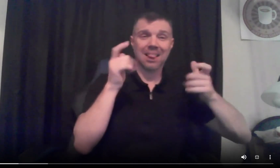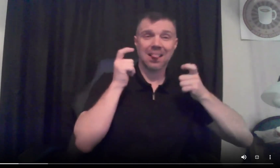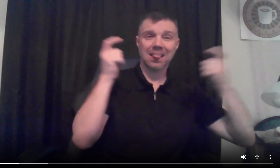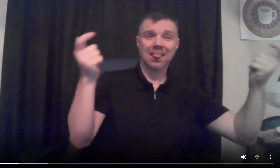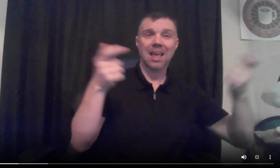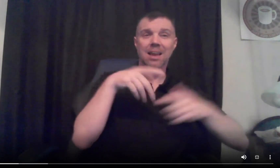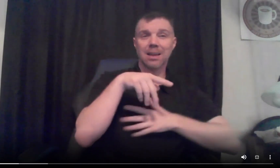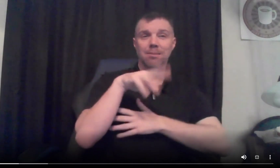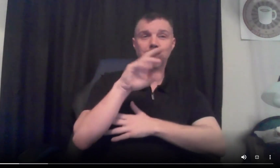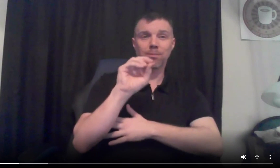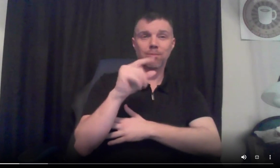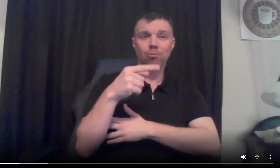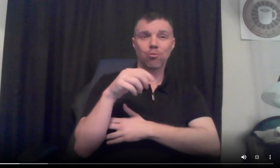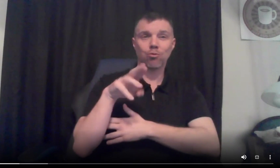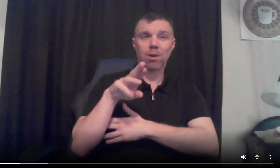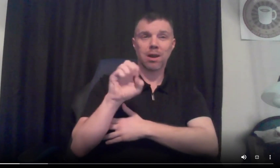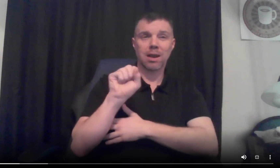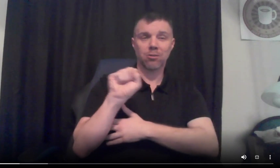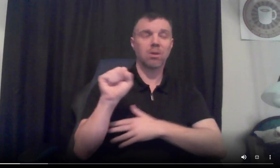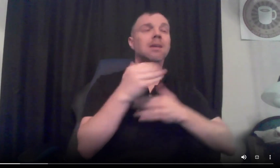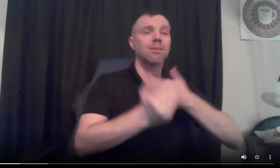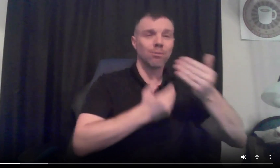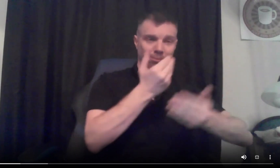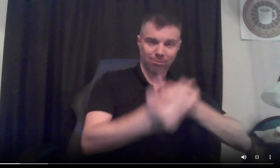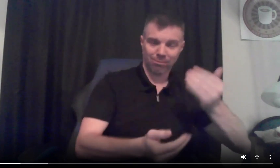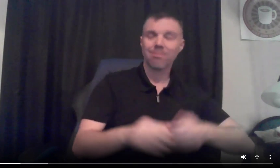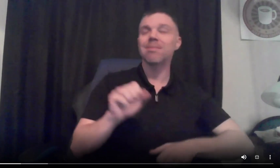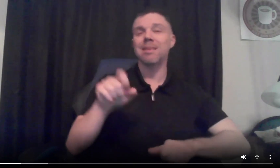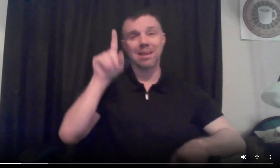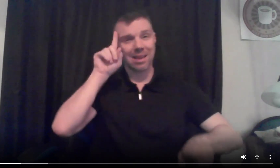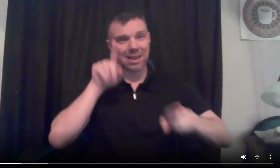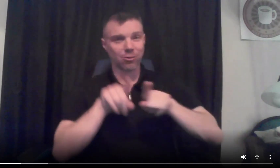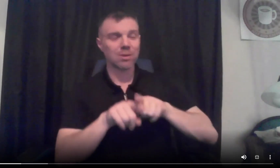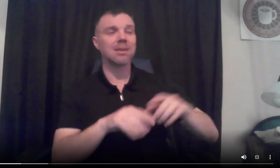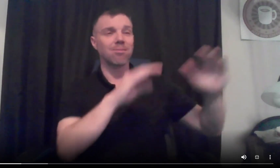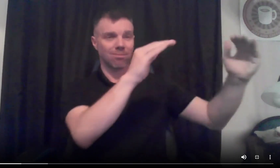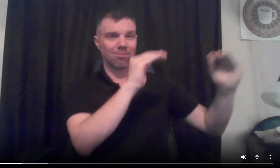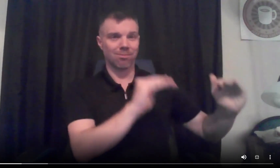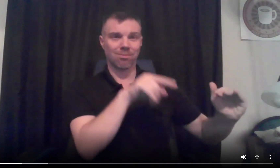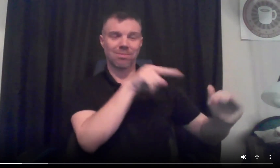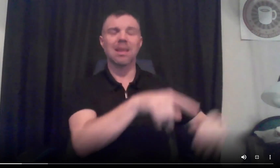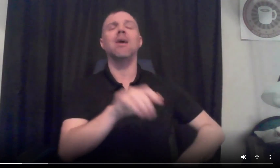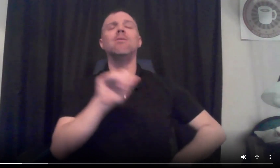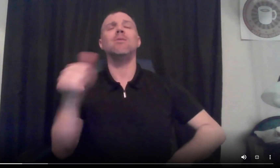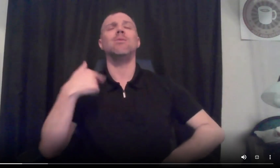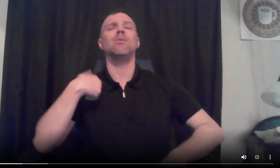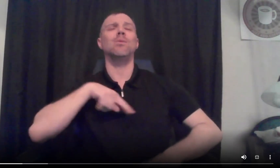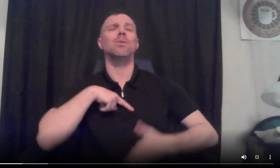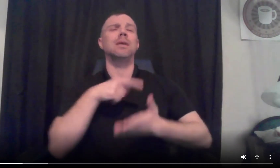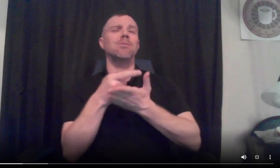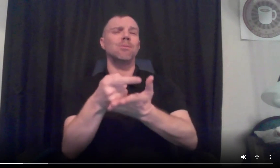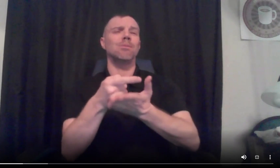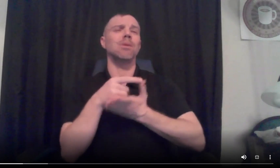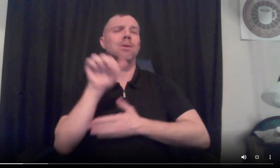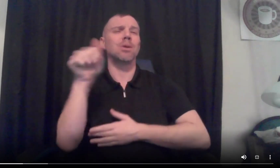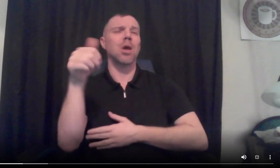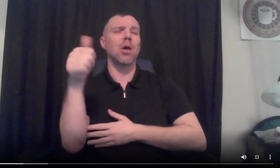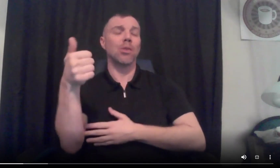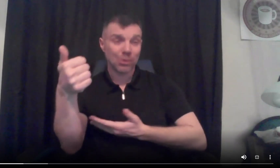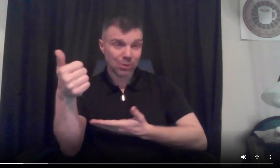What else? There was a lot of progress. That's correct. I agree with that. We also